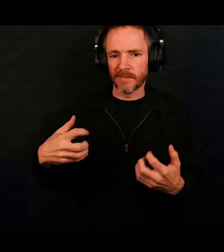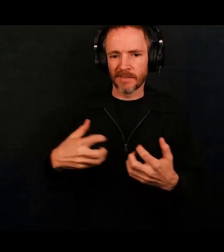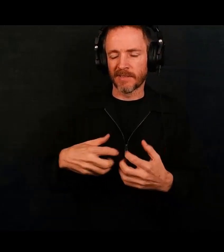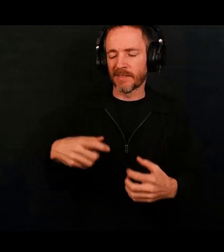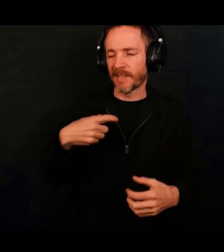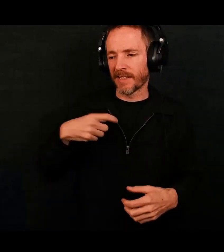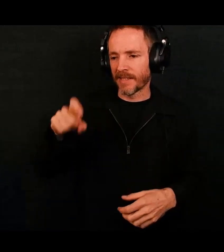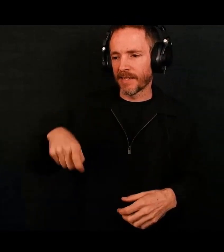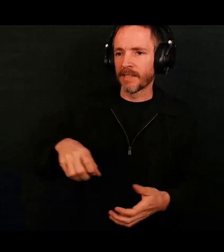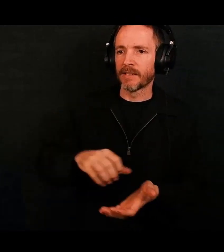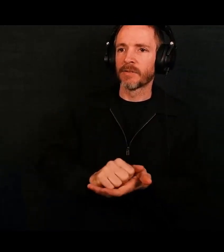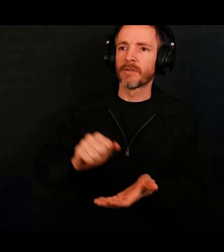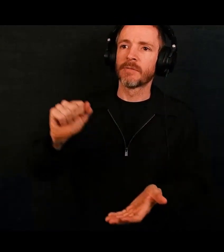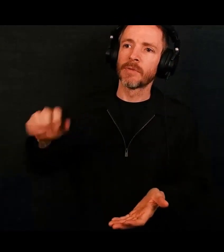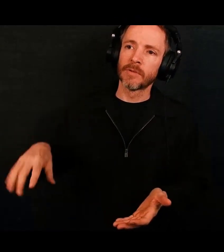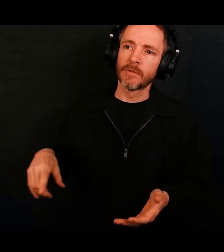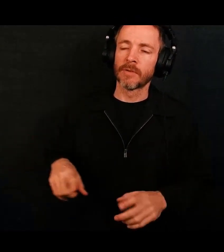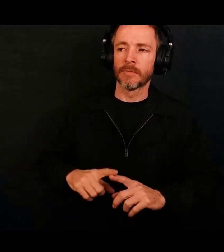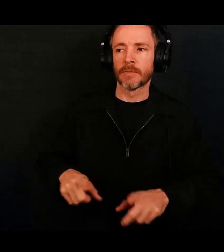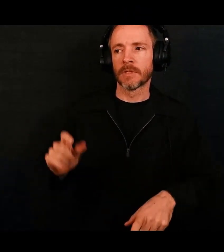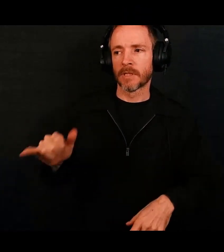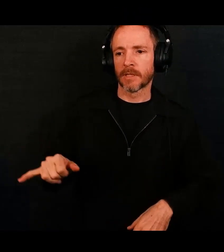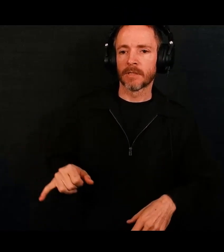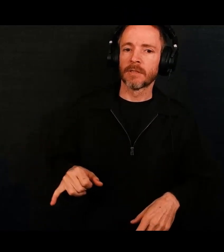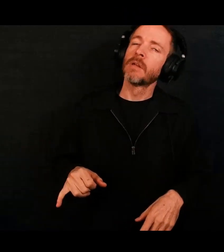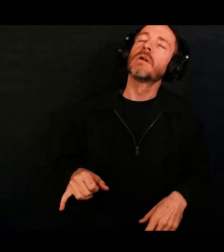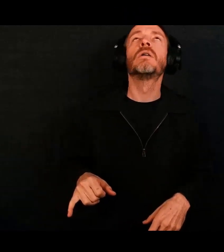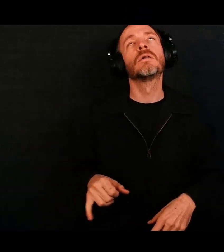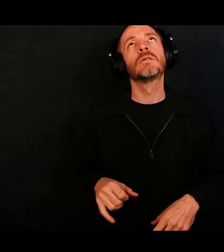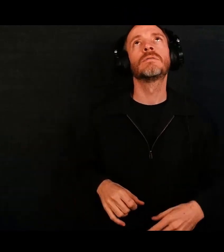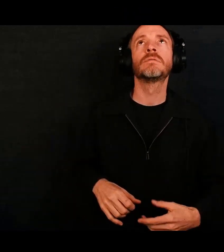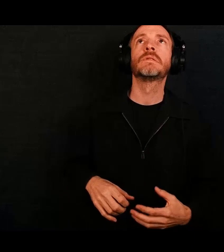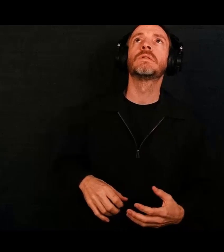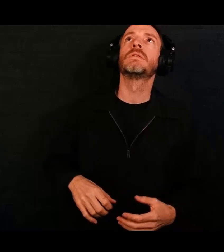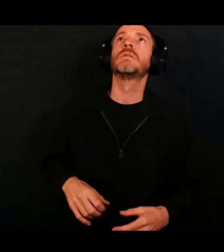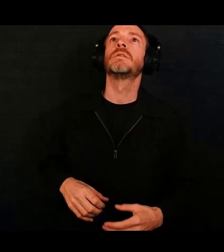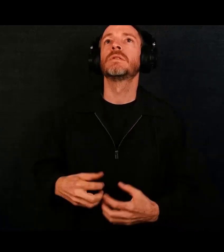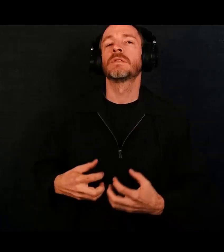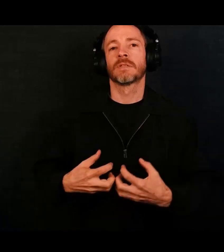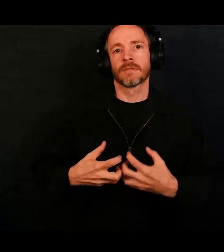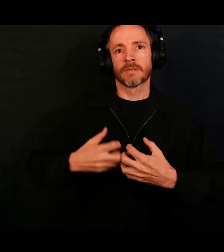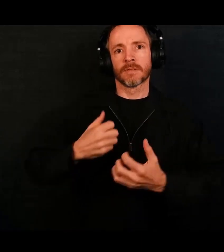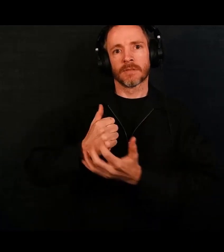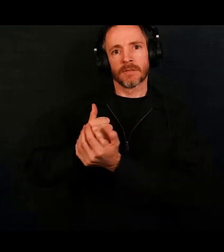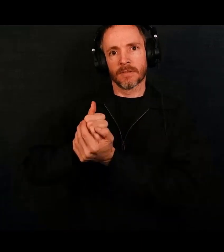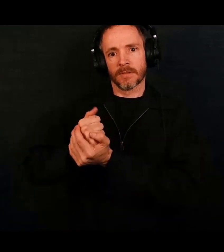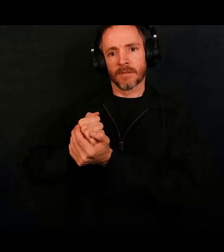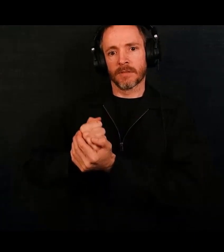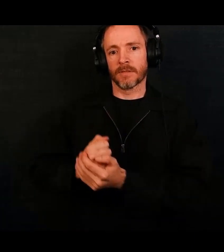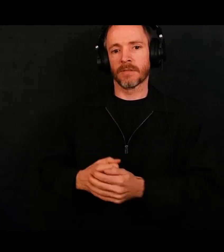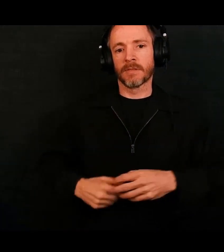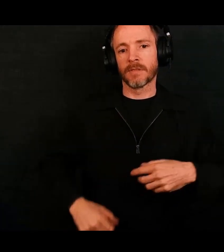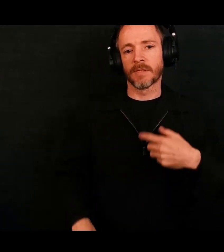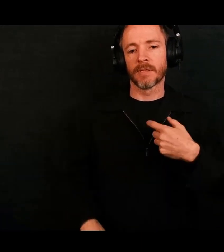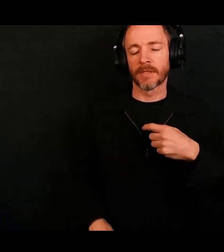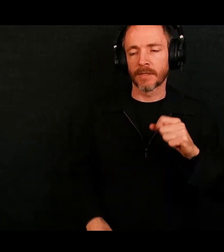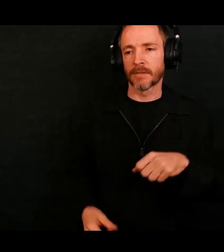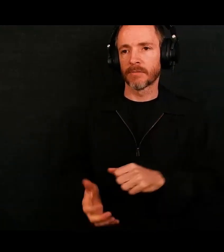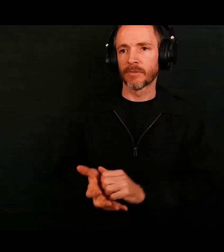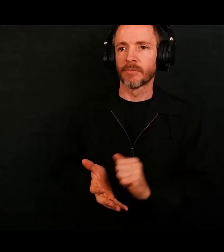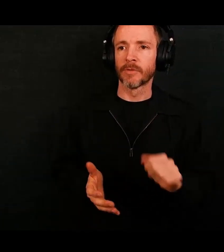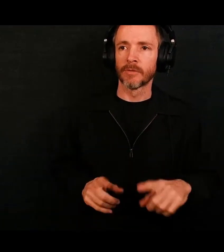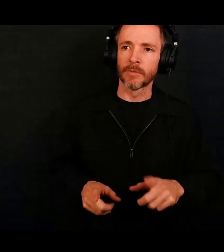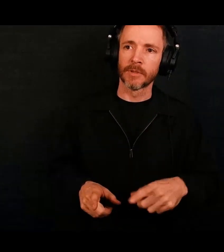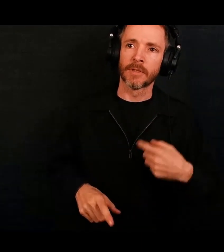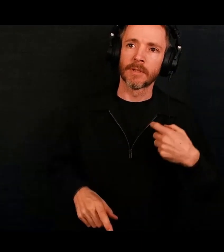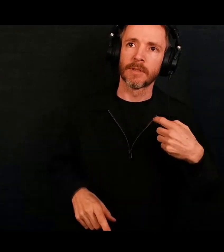bolted in. I could take it out easily, but it's going to be floppy while it's out, and I have to build something structural to replace